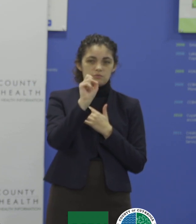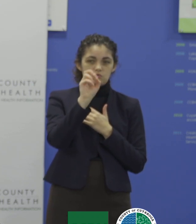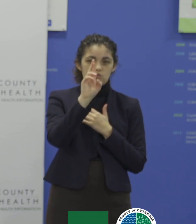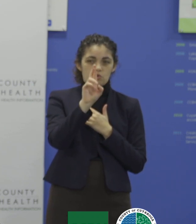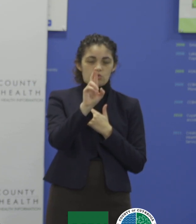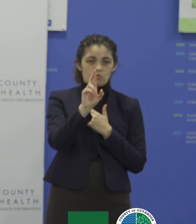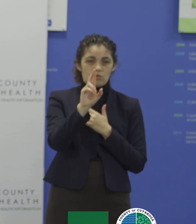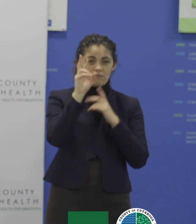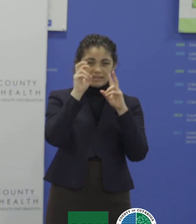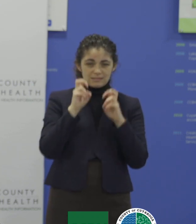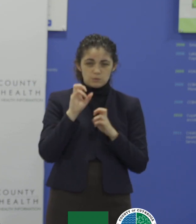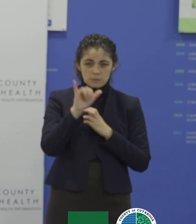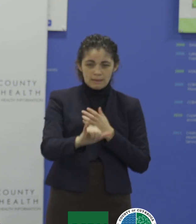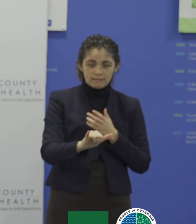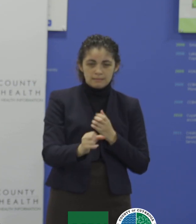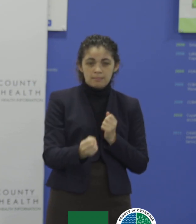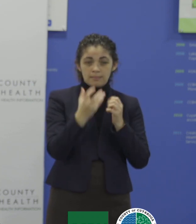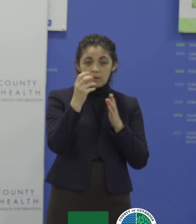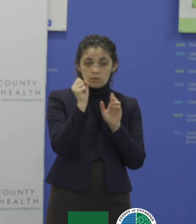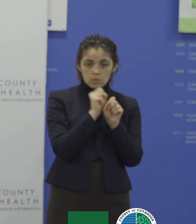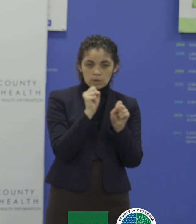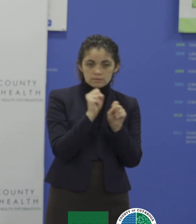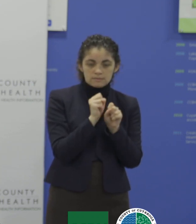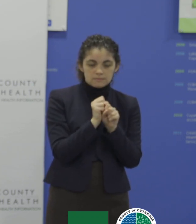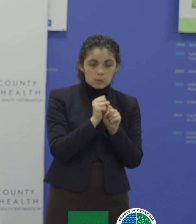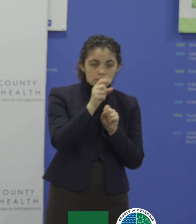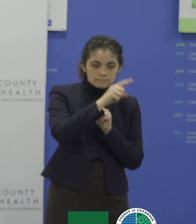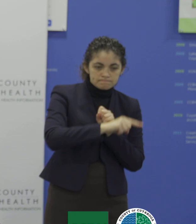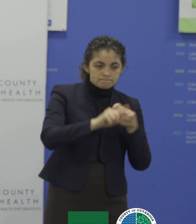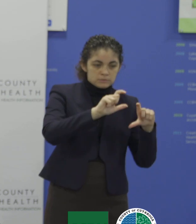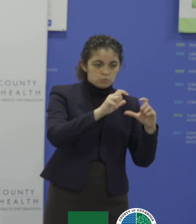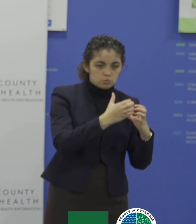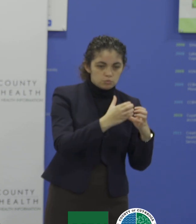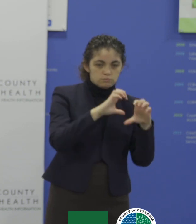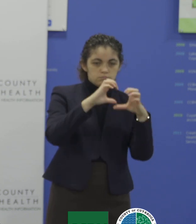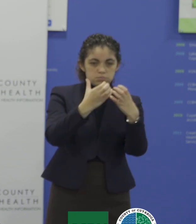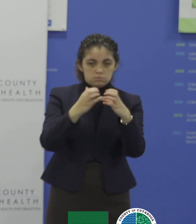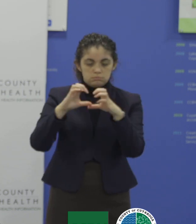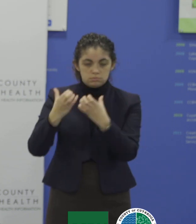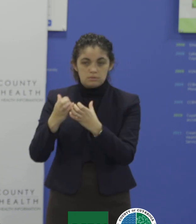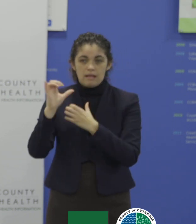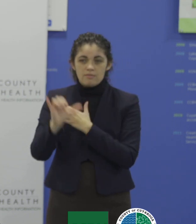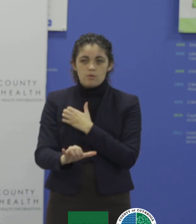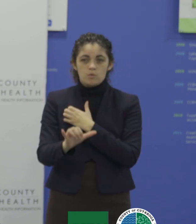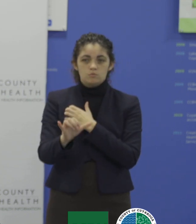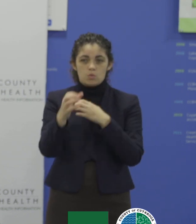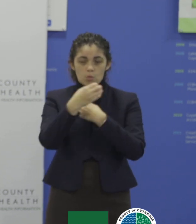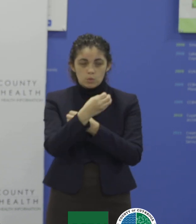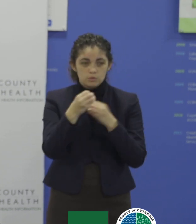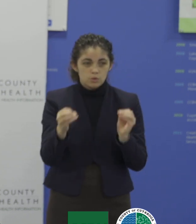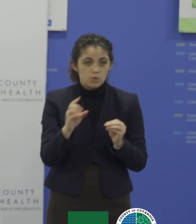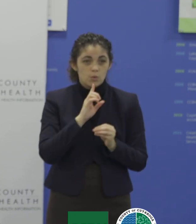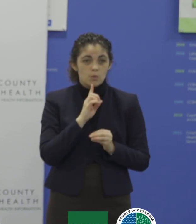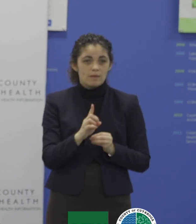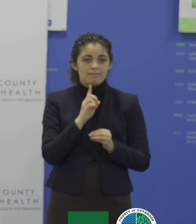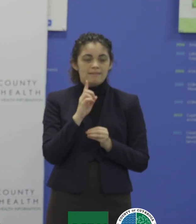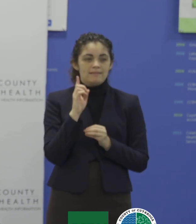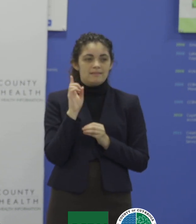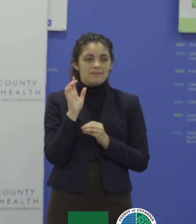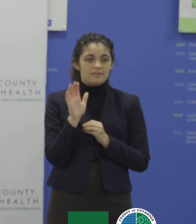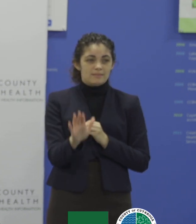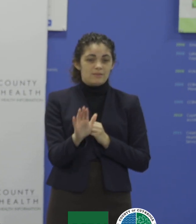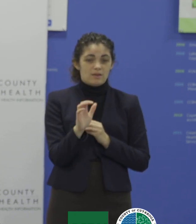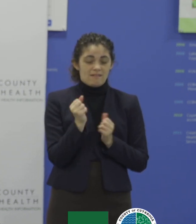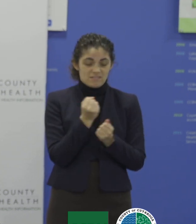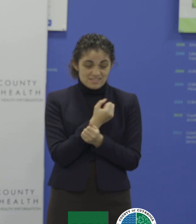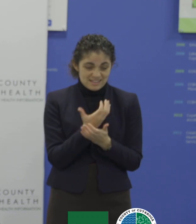work and how much time goes into each of those teams at each of those respective organizations, really pouring truly